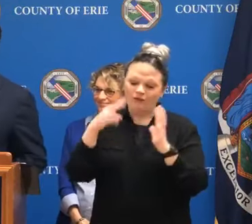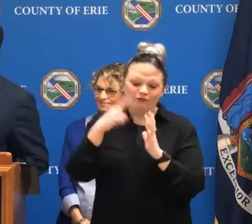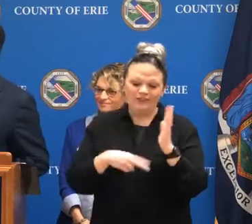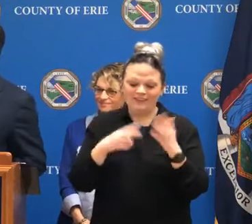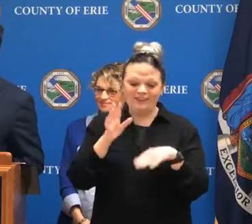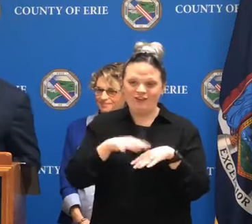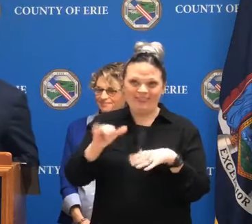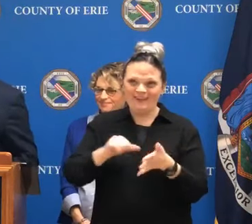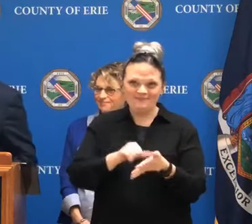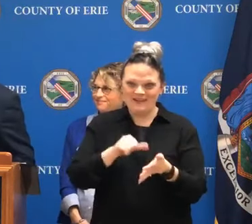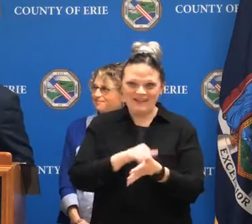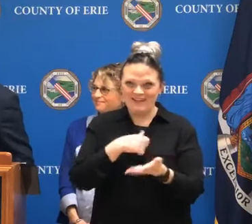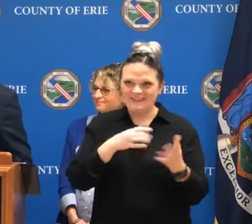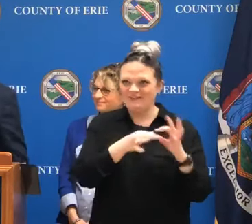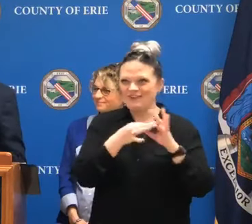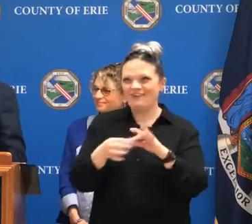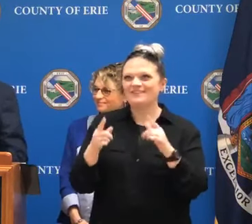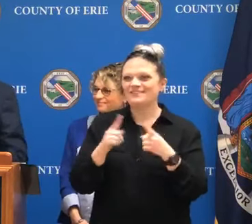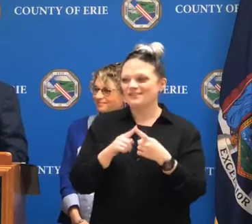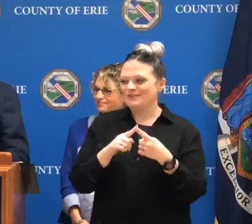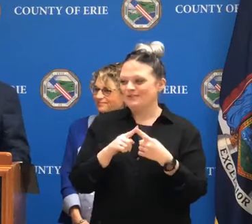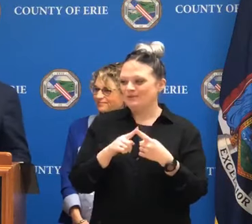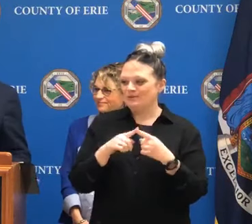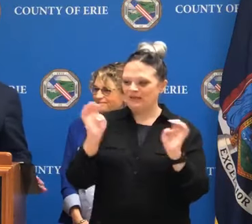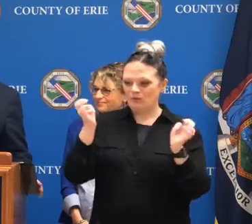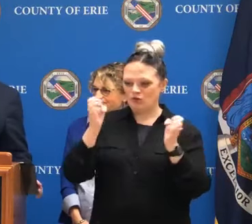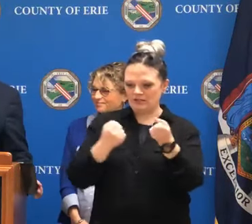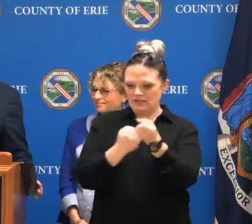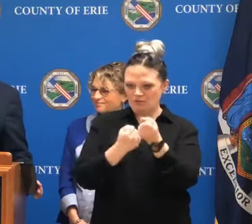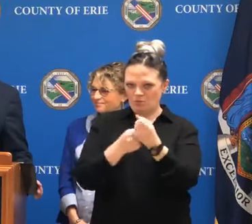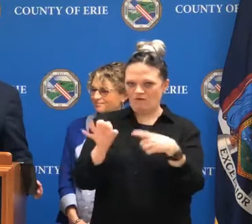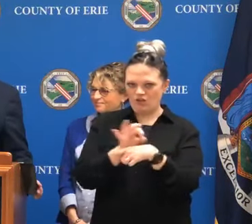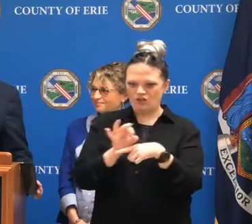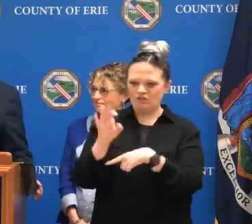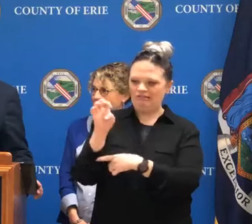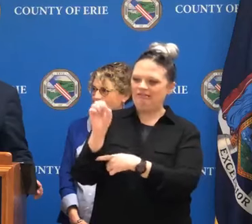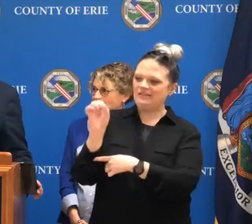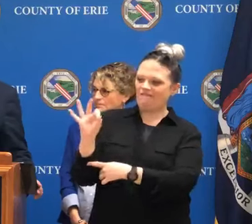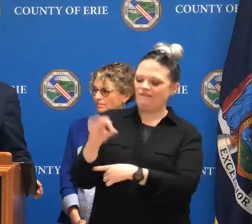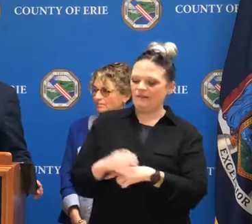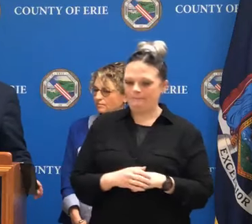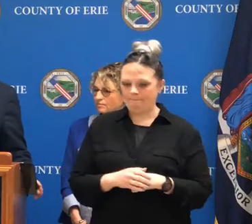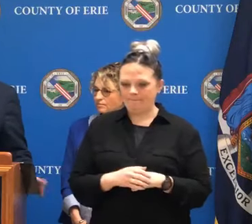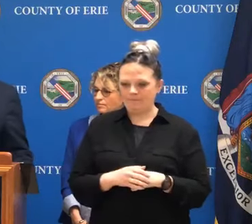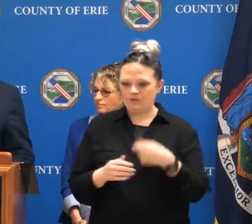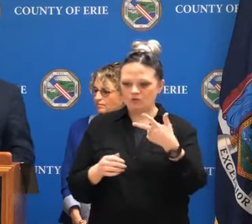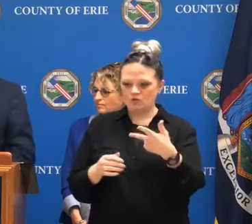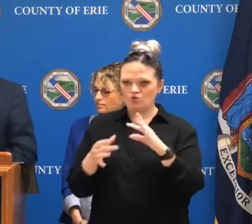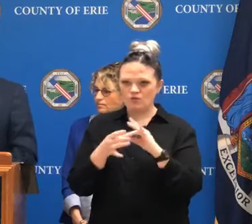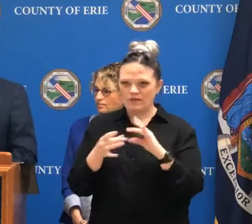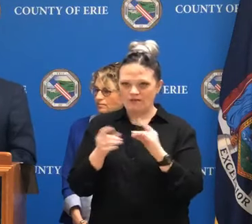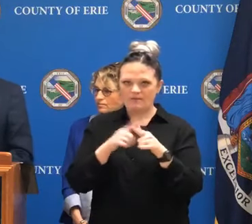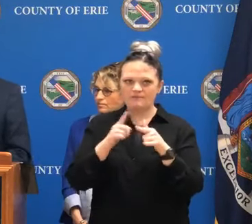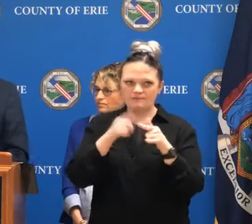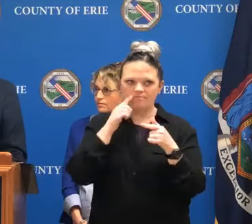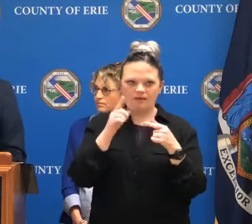that page with regards to the emergency support functions. Three comments and then we'll open up the